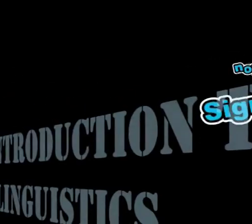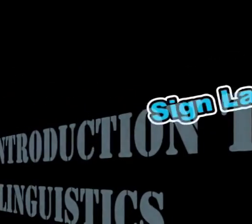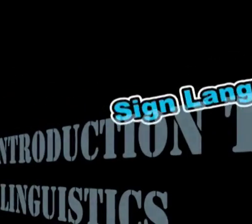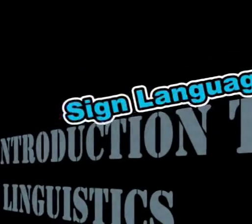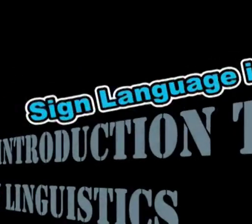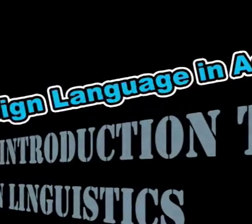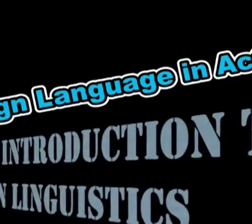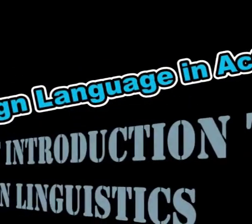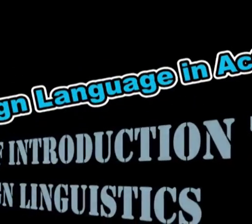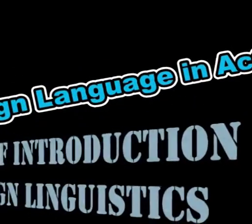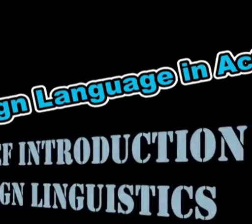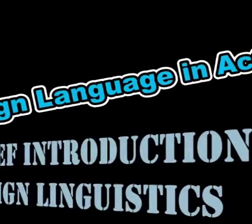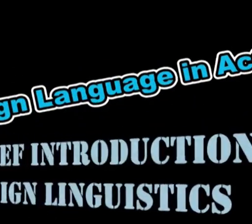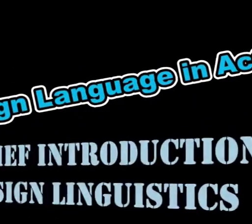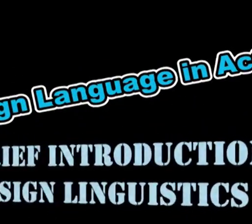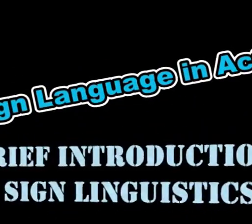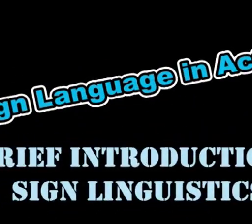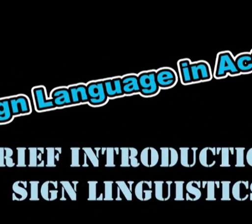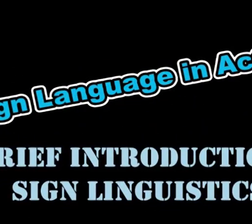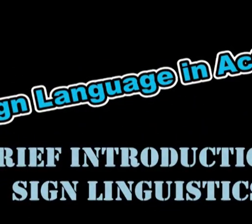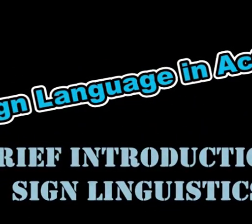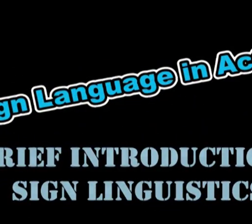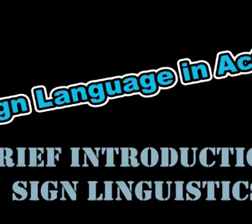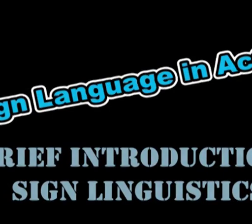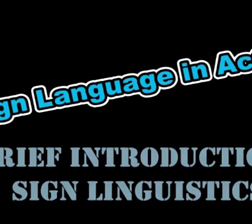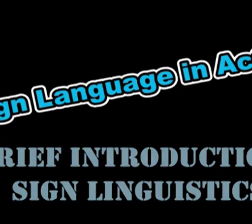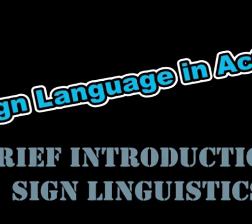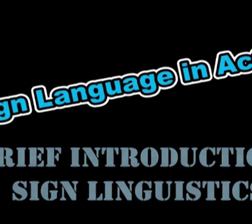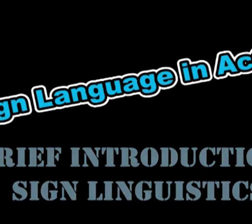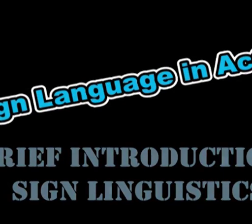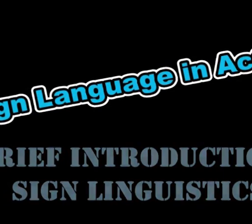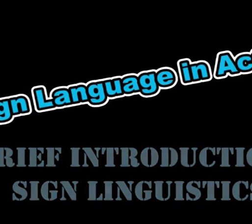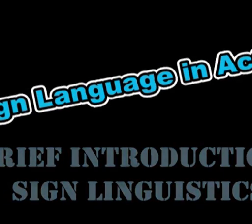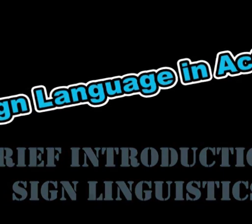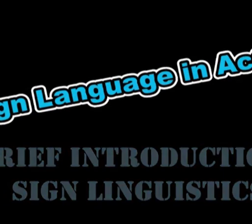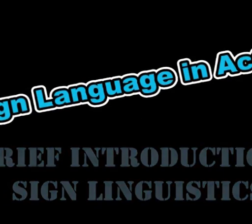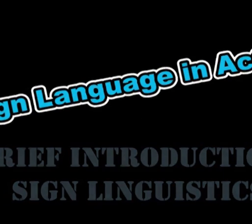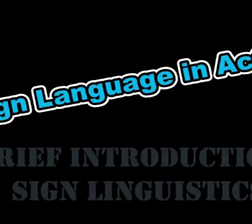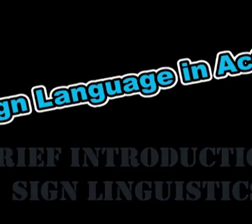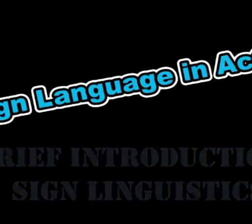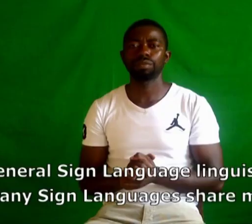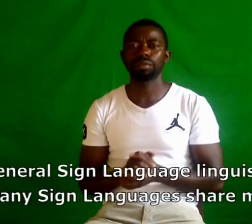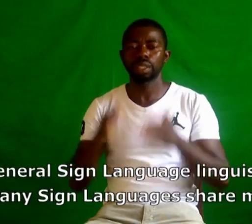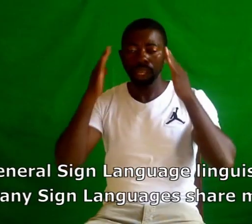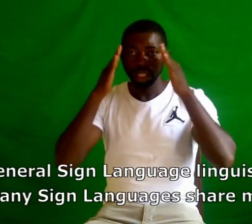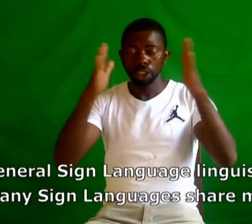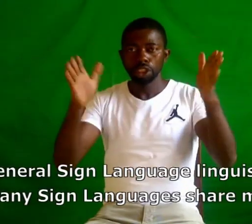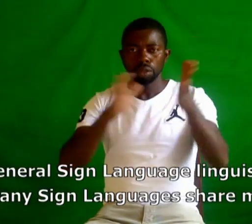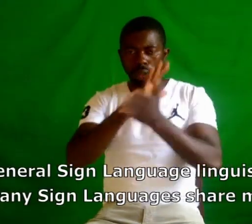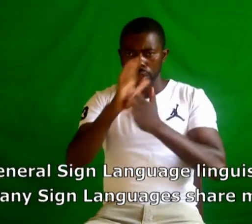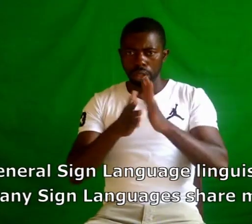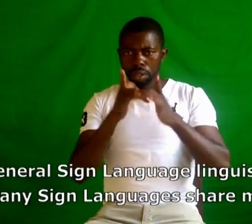Sign language in action. A brief introduction to sign linguistics. General sign